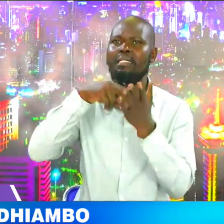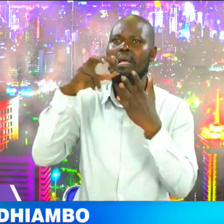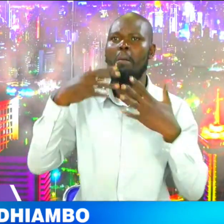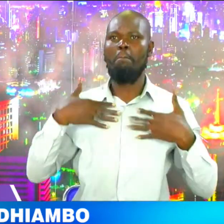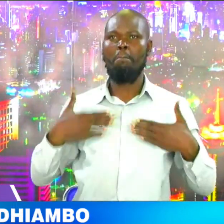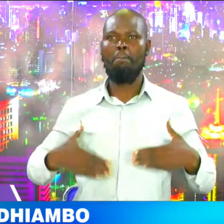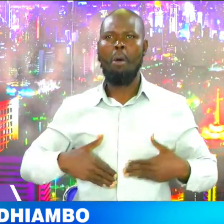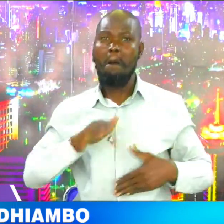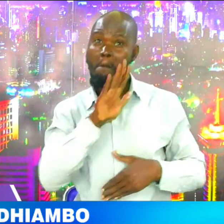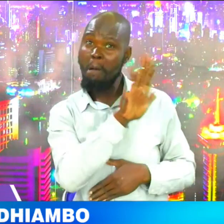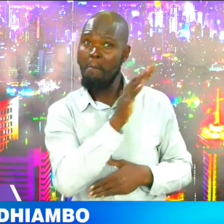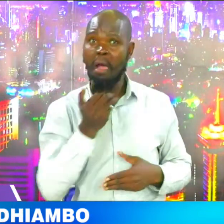to 76%